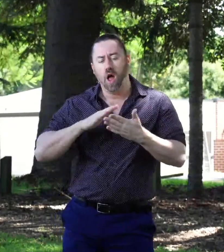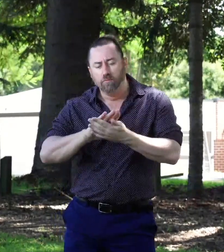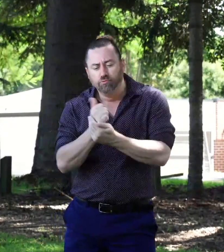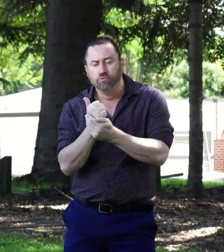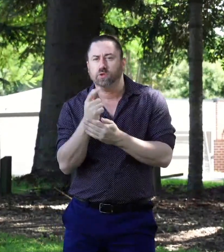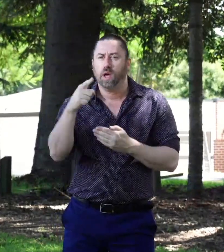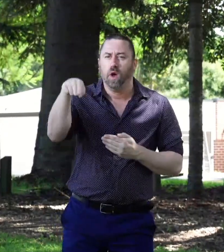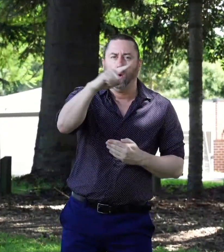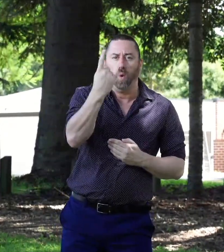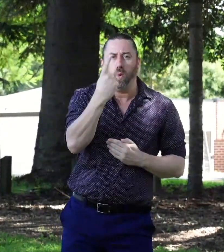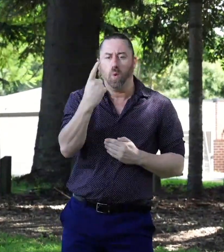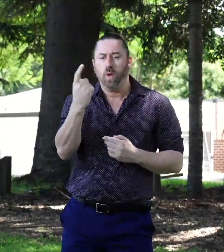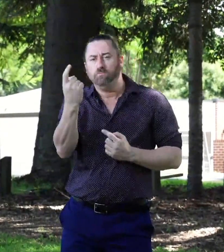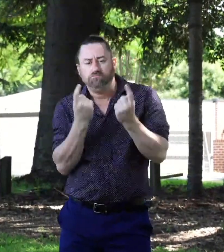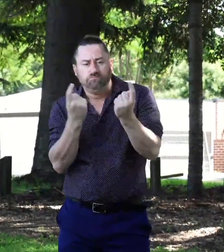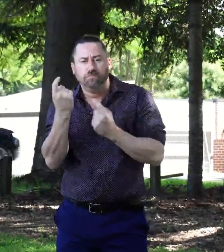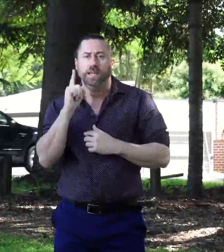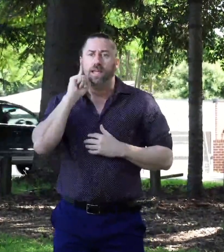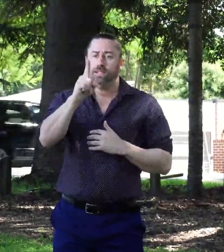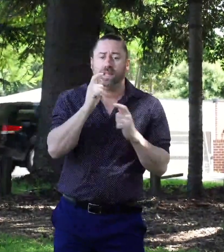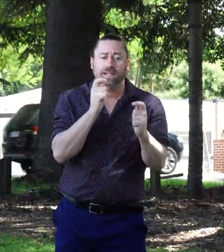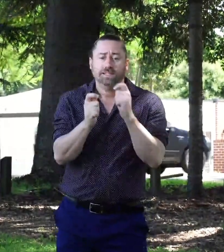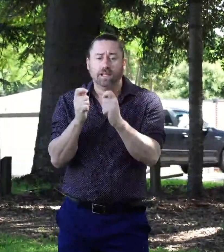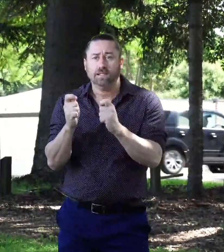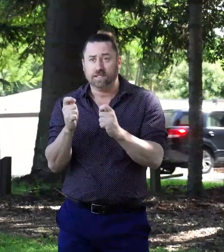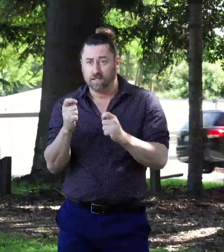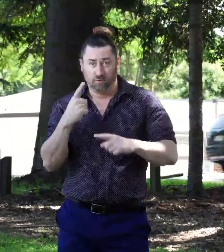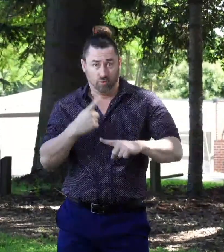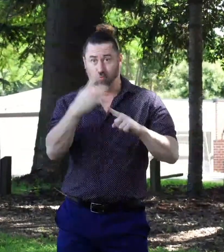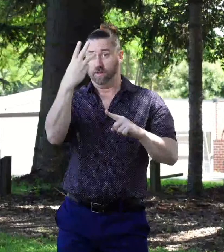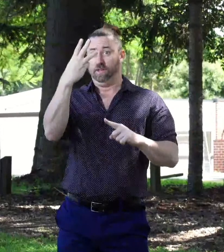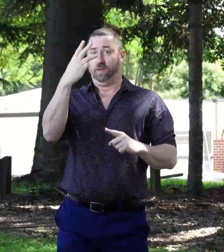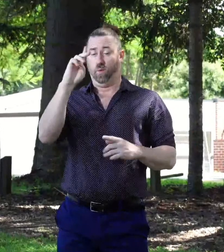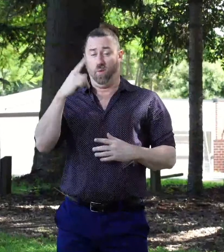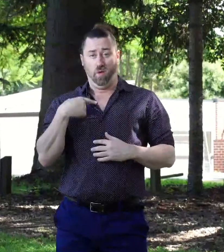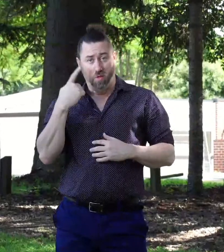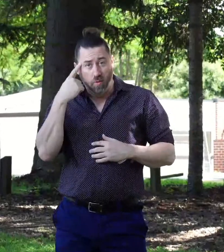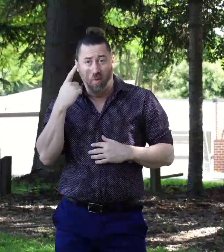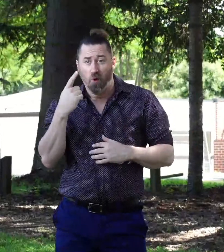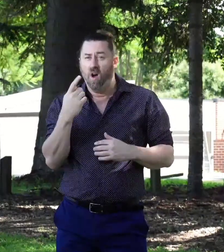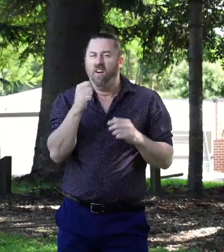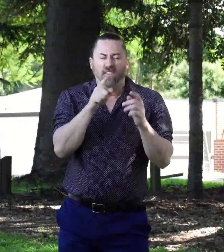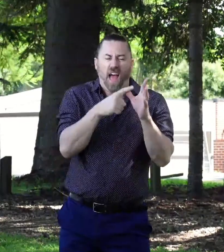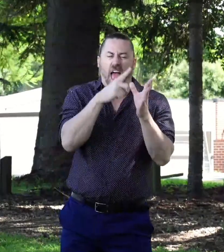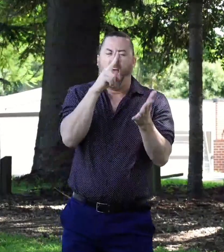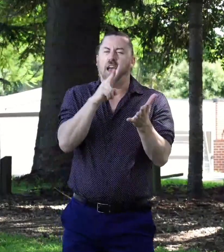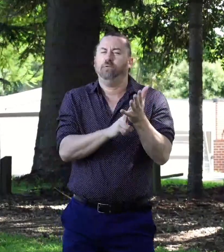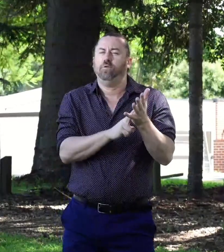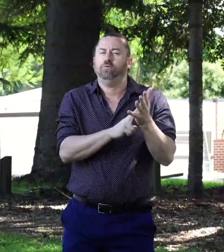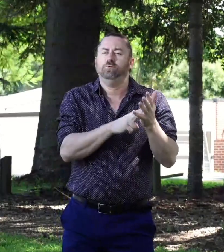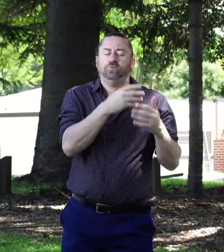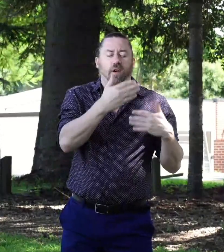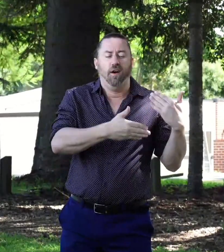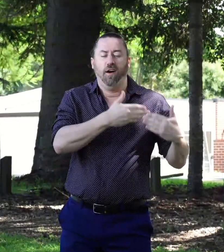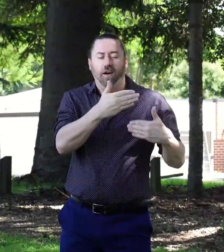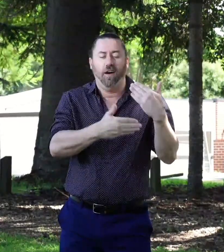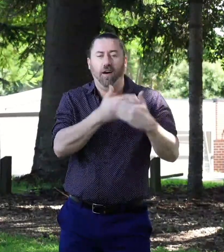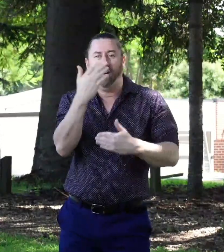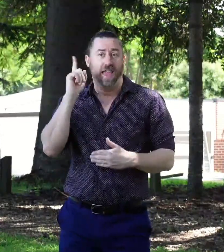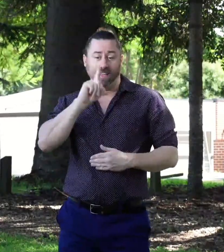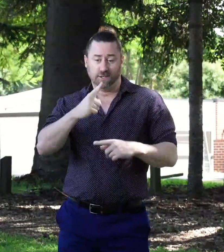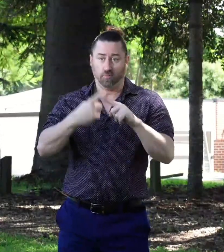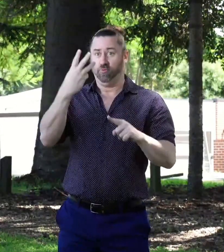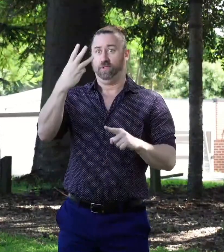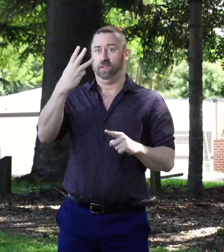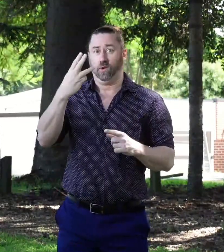came forward and got tested yesterday. There were triple the number of people who normally get tested on average in Brisbane who